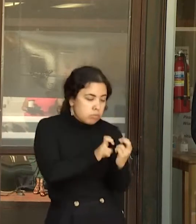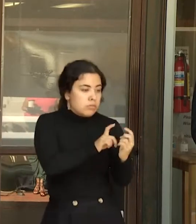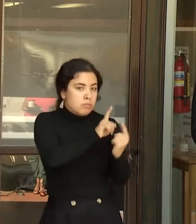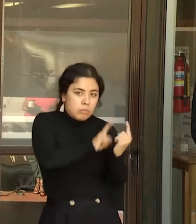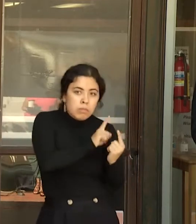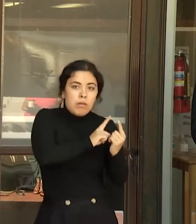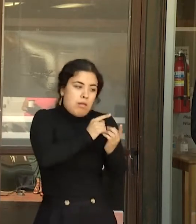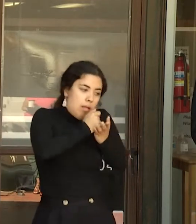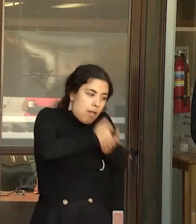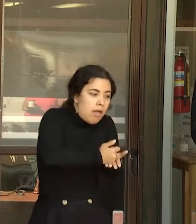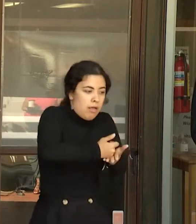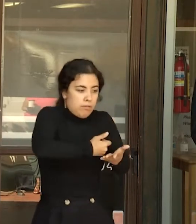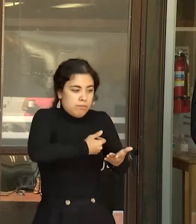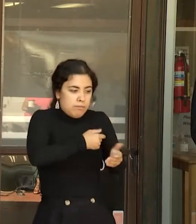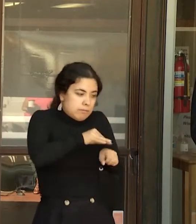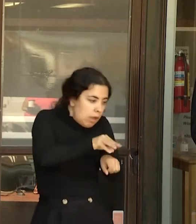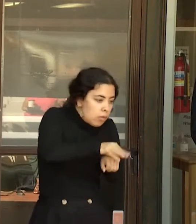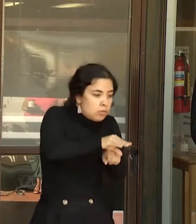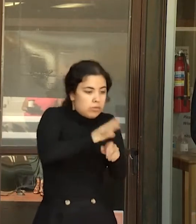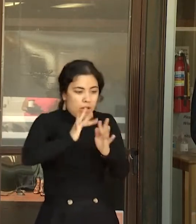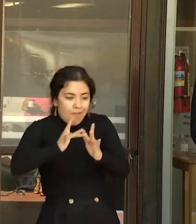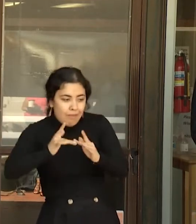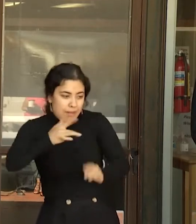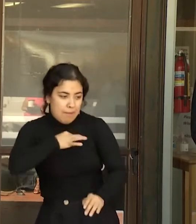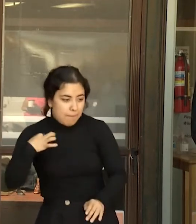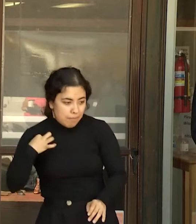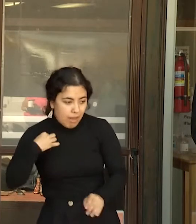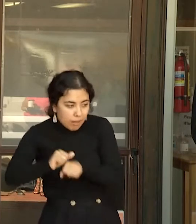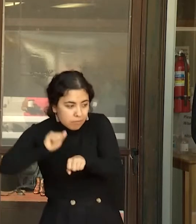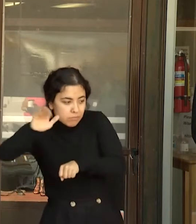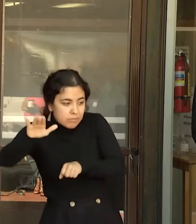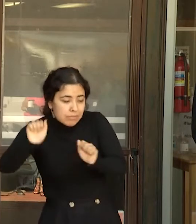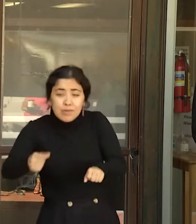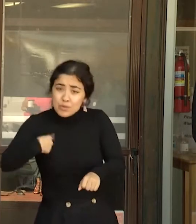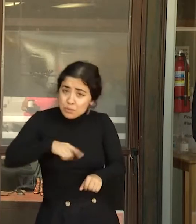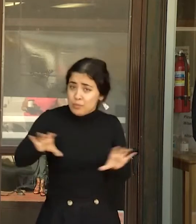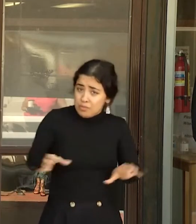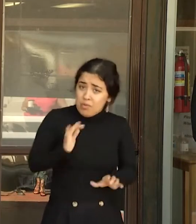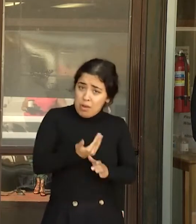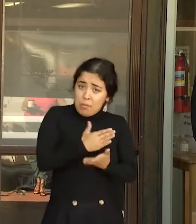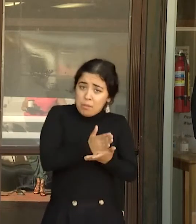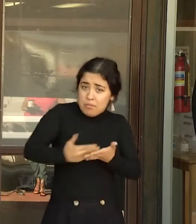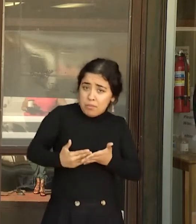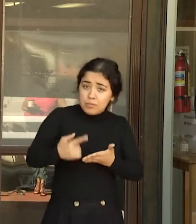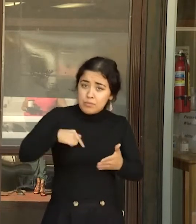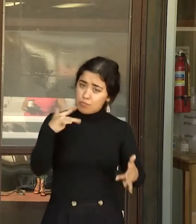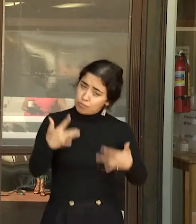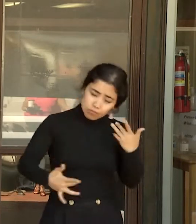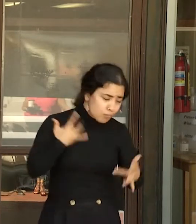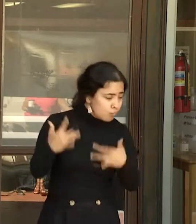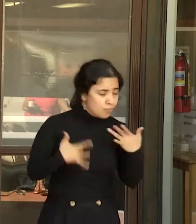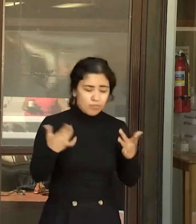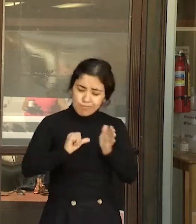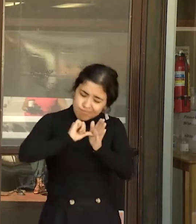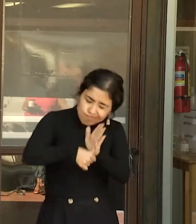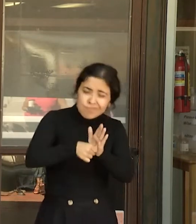need to apply online. So we've been doing our part, and we are, again, excited that Cook County is doing their